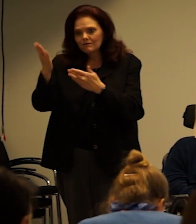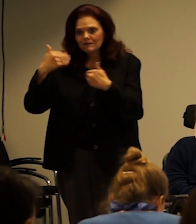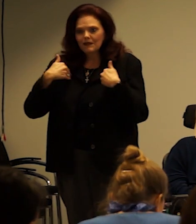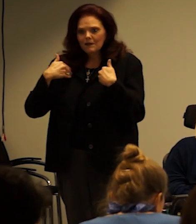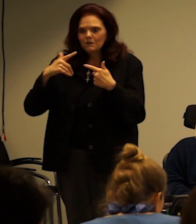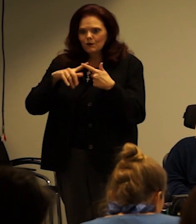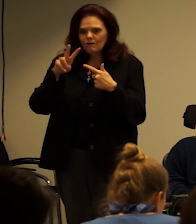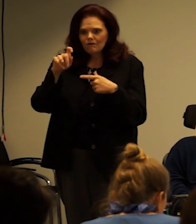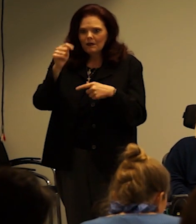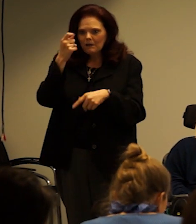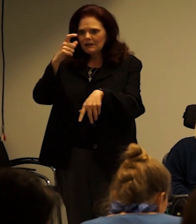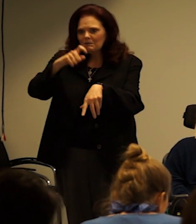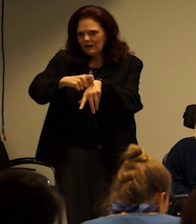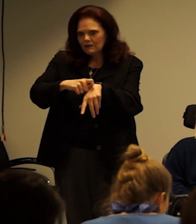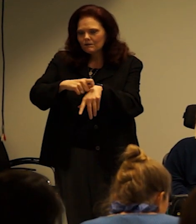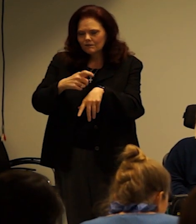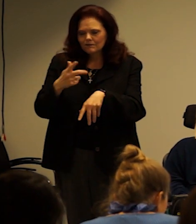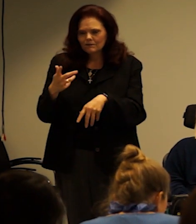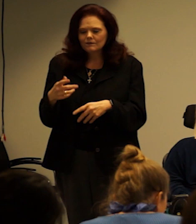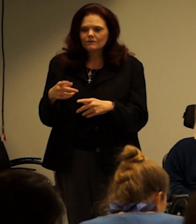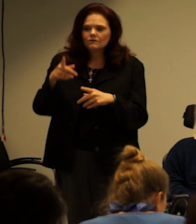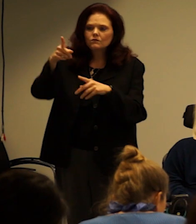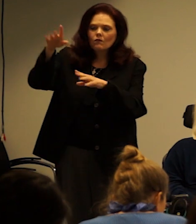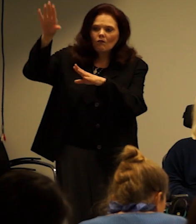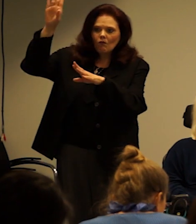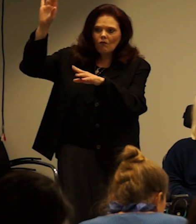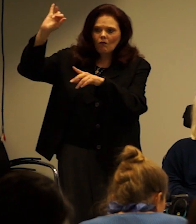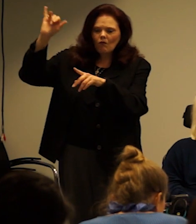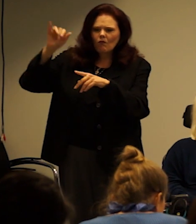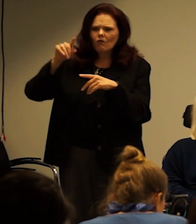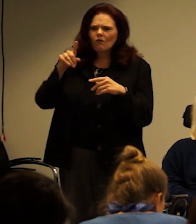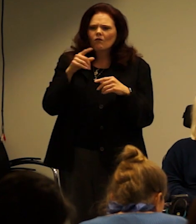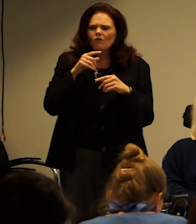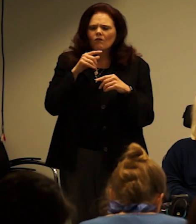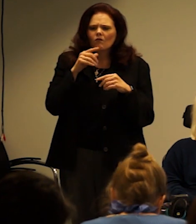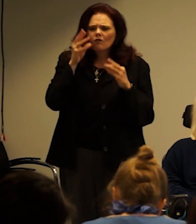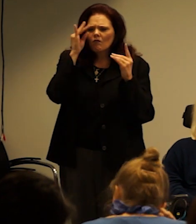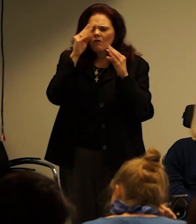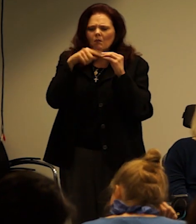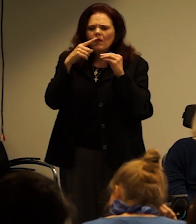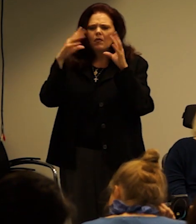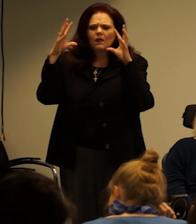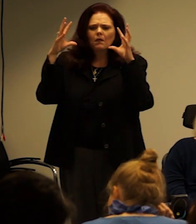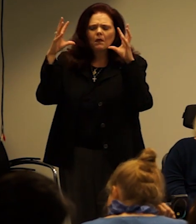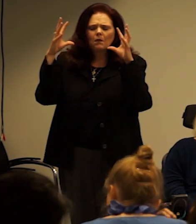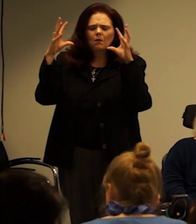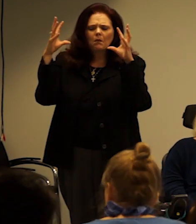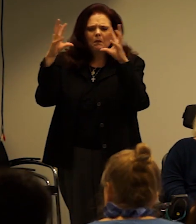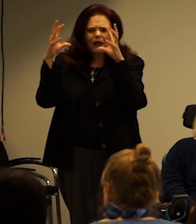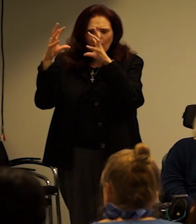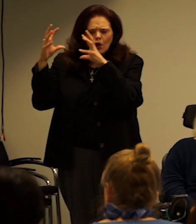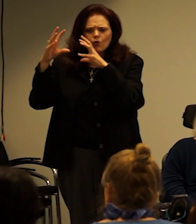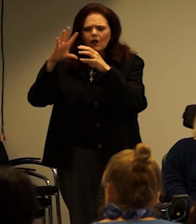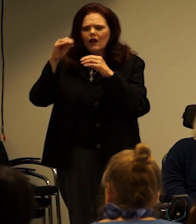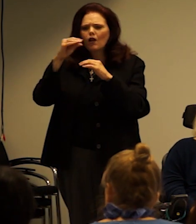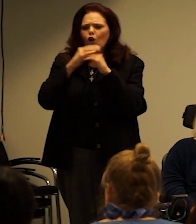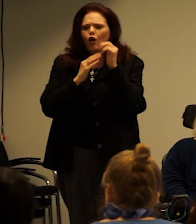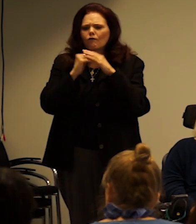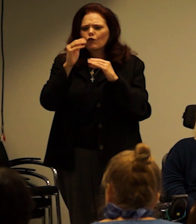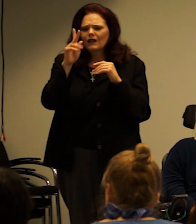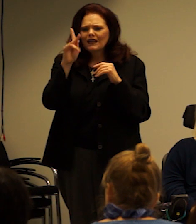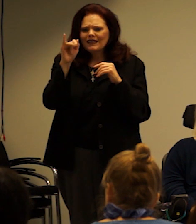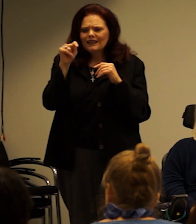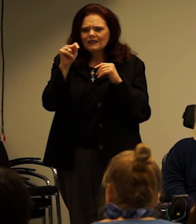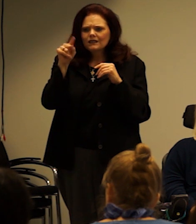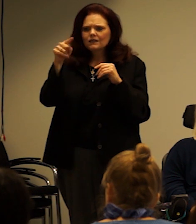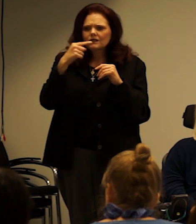thank you. Benadryl. Leslie, did you have a question or comment? I was just thinking about the pillows and the comfort kit for storage purposes, those